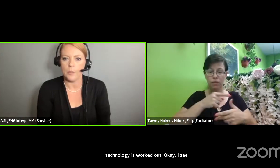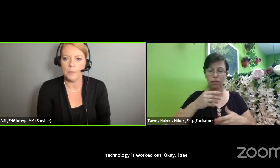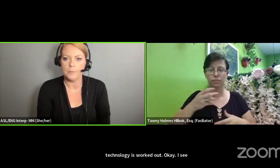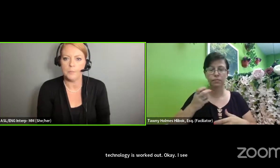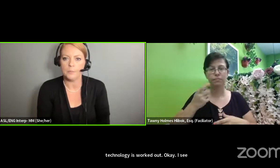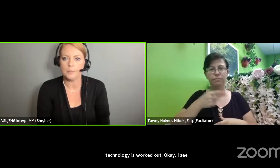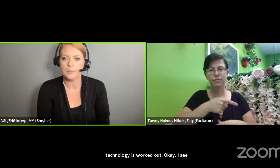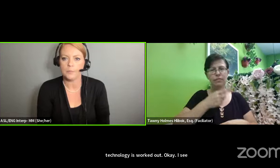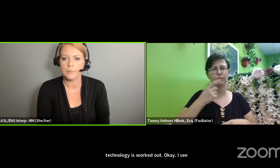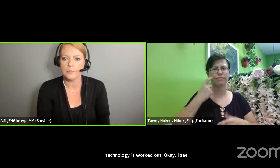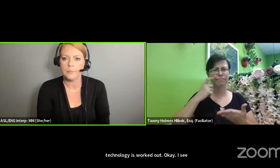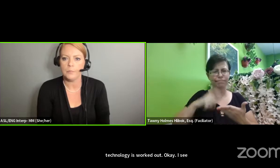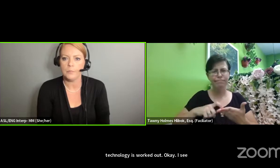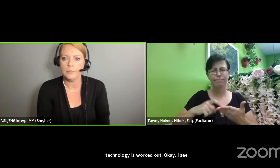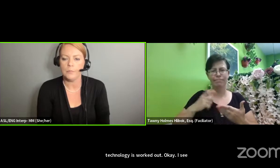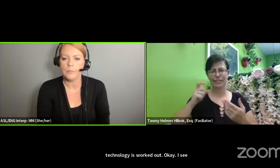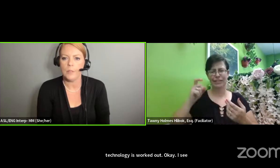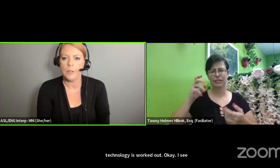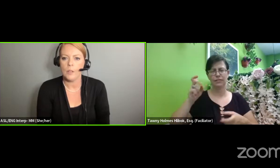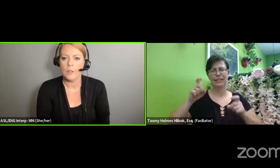assessment review,